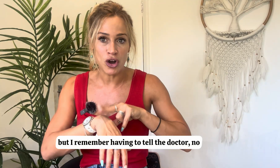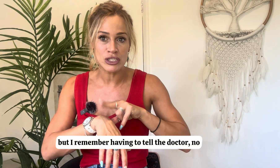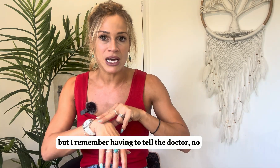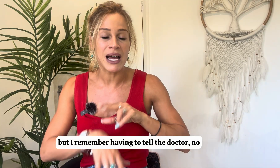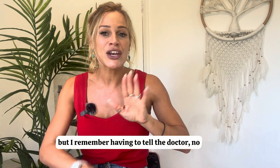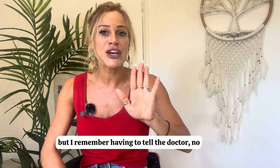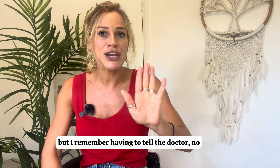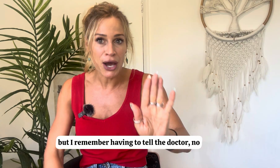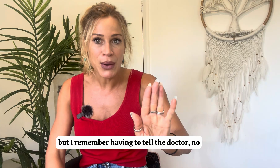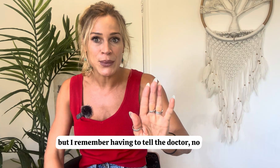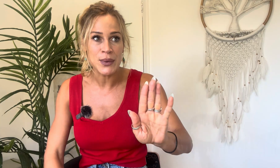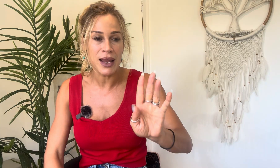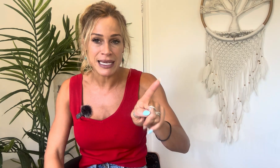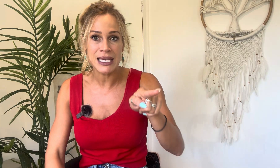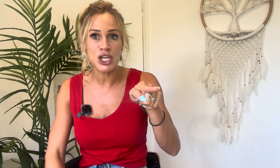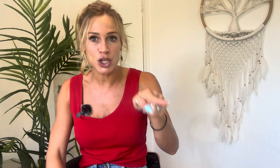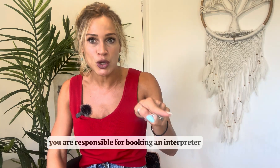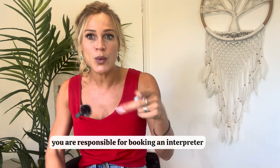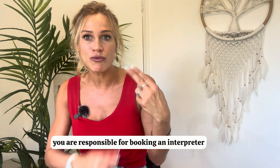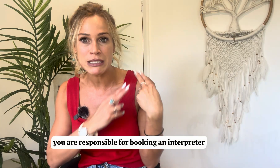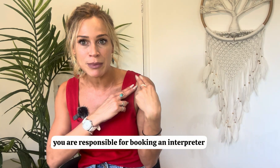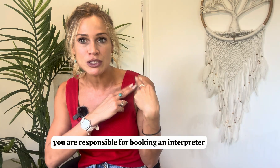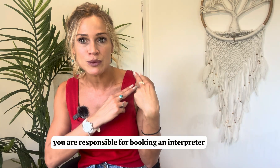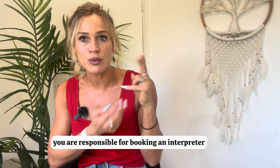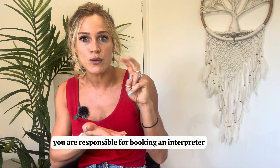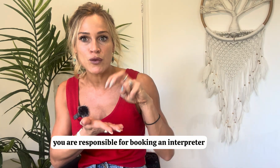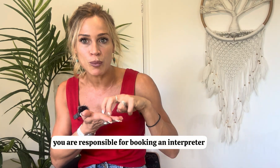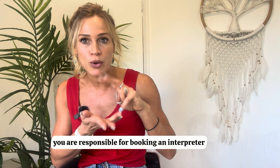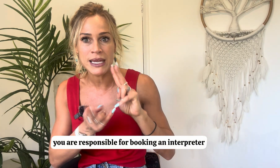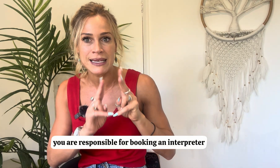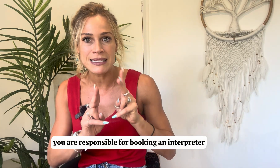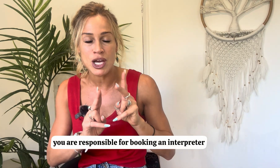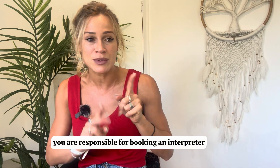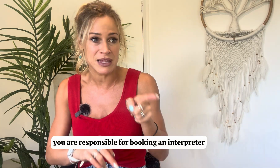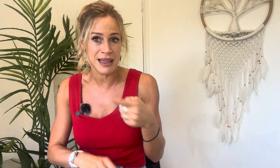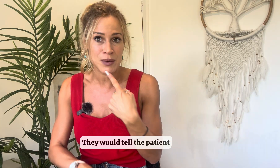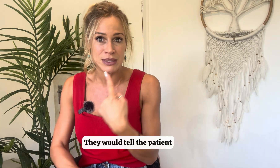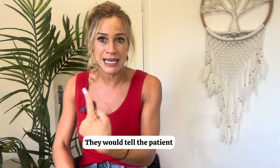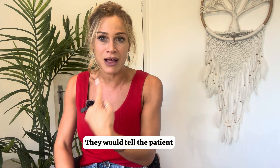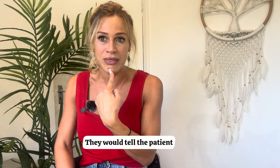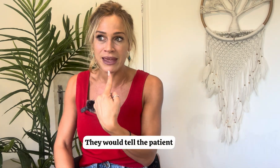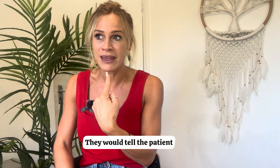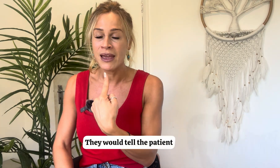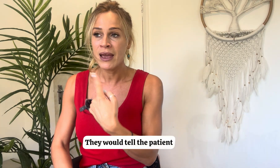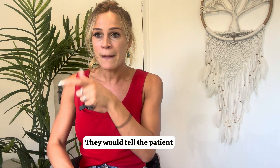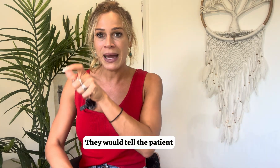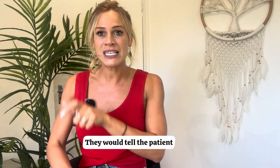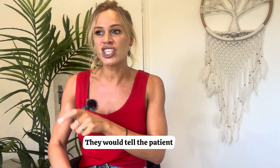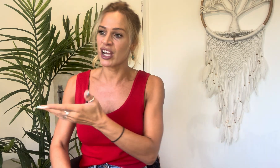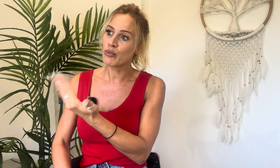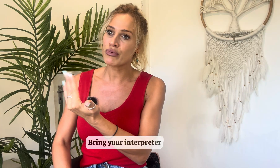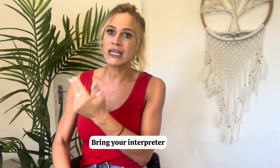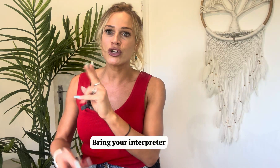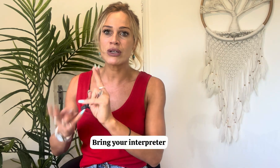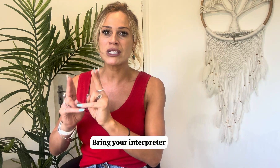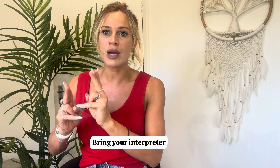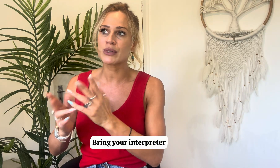doctor, no, like, you are responsible for booking an interpreter. They would tell the patient, bring your interpreter